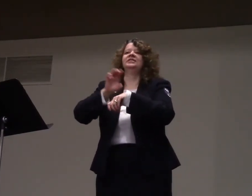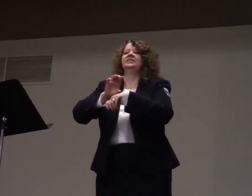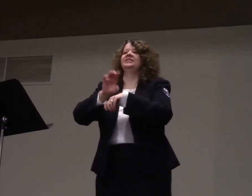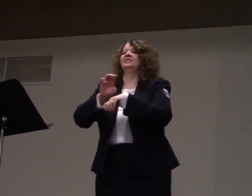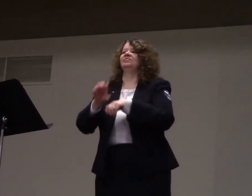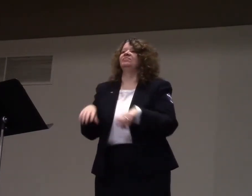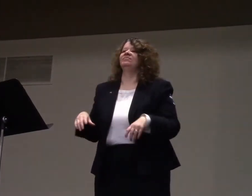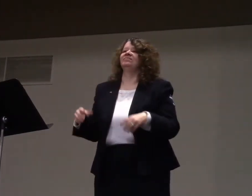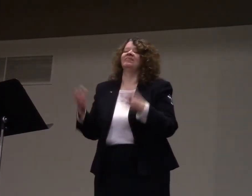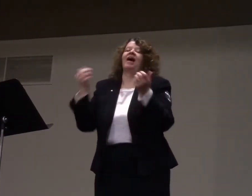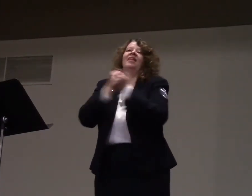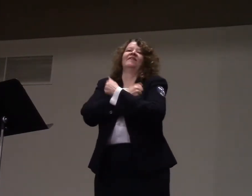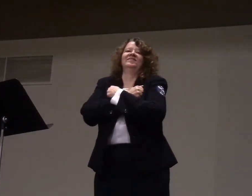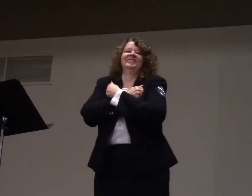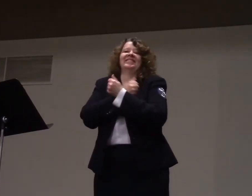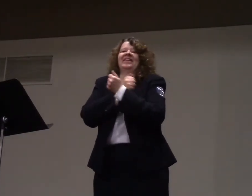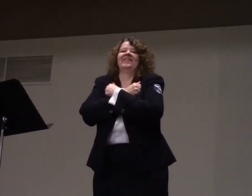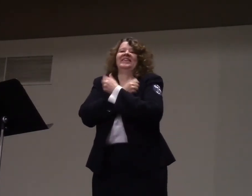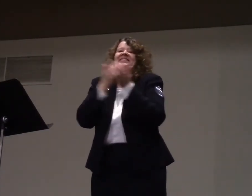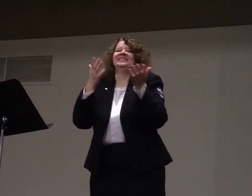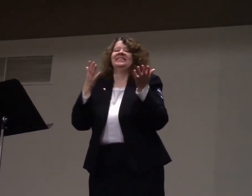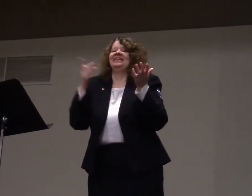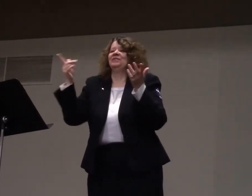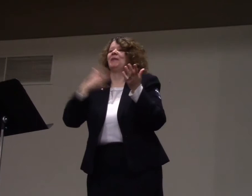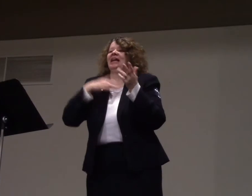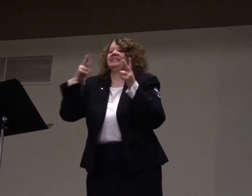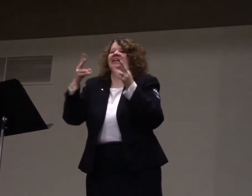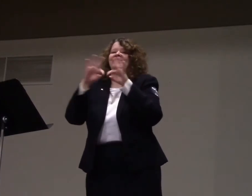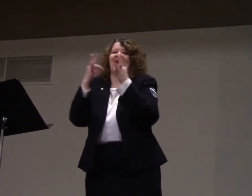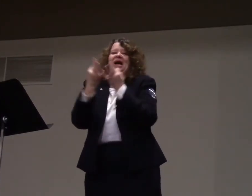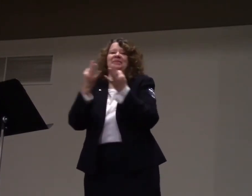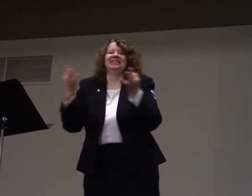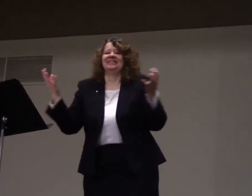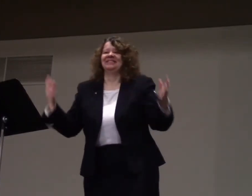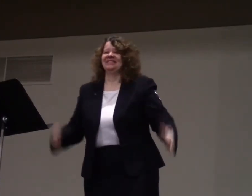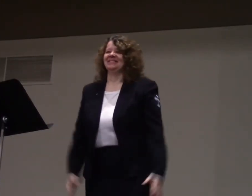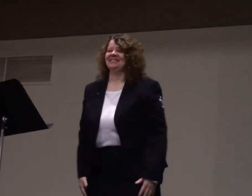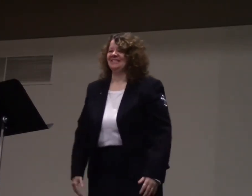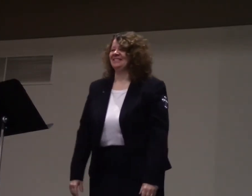There's a lot of activities that I'm involved with. I just love doing them. And I love my family.